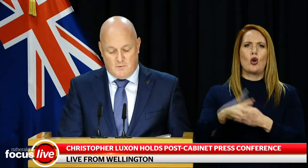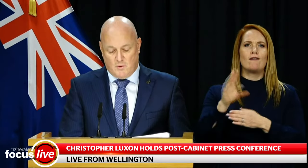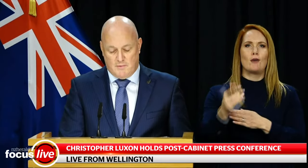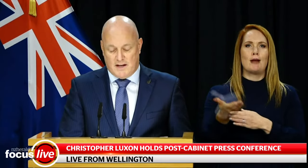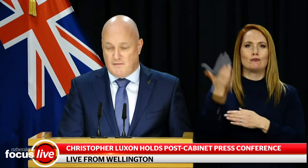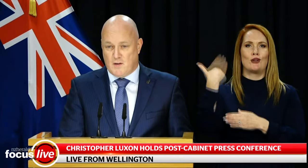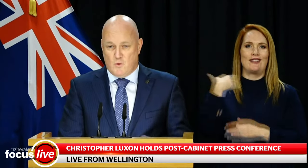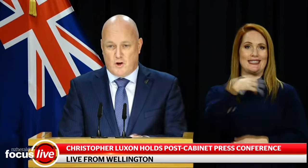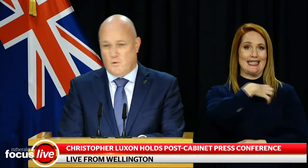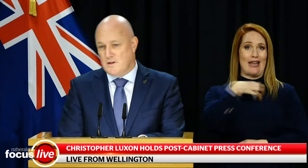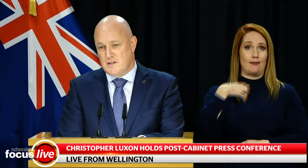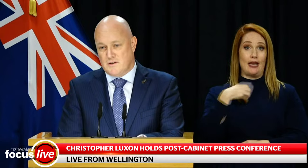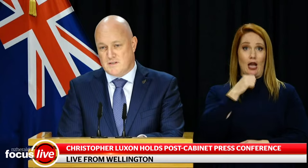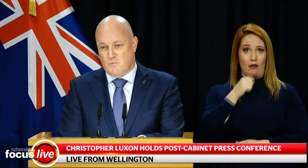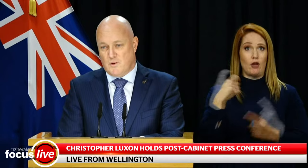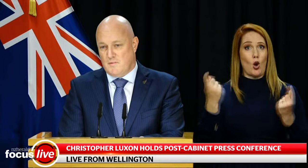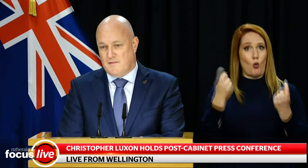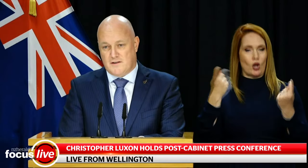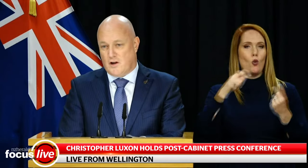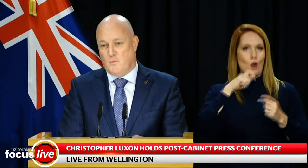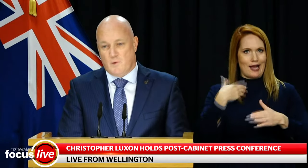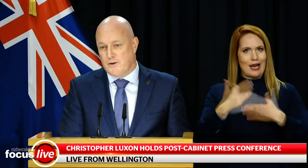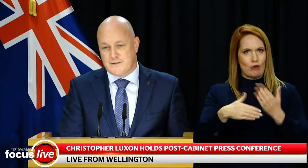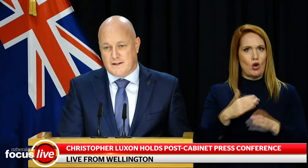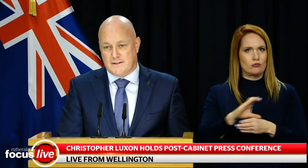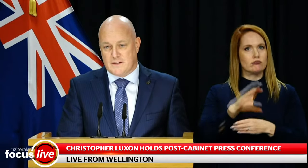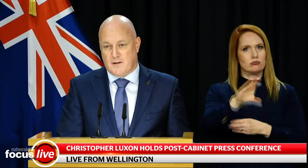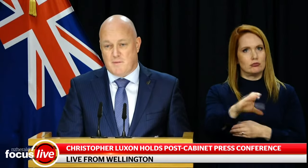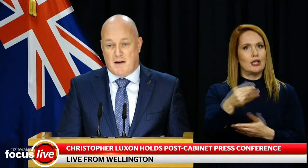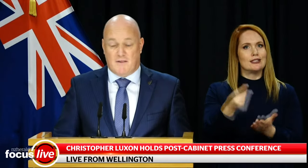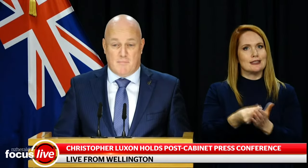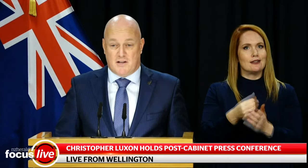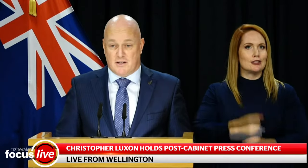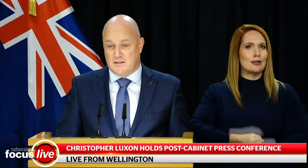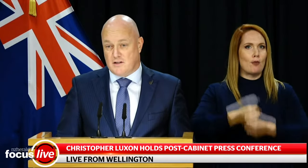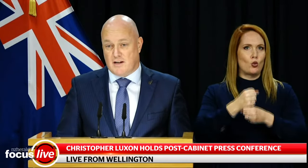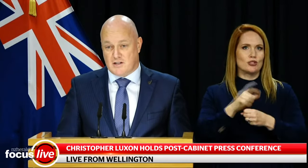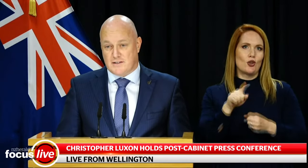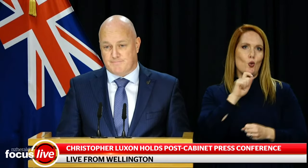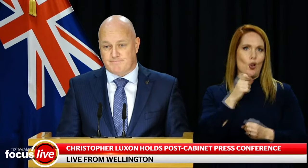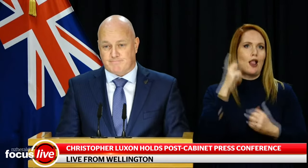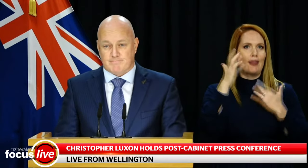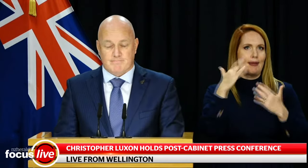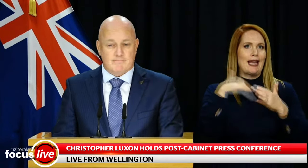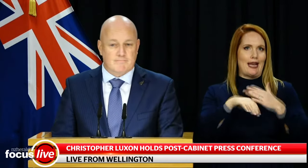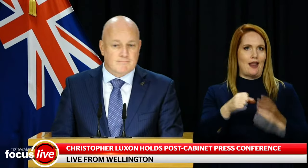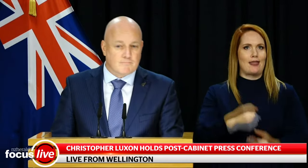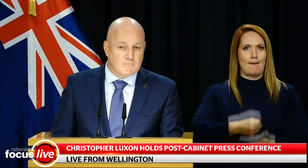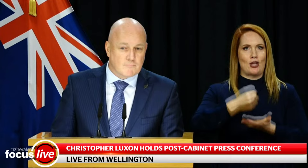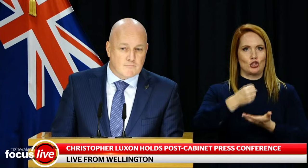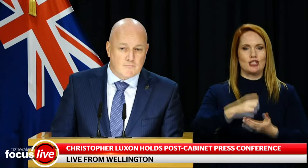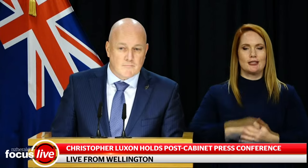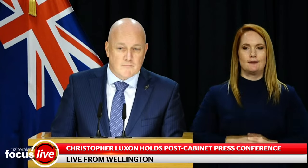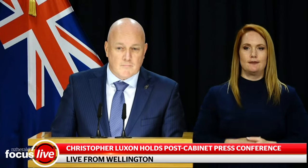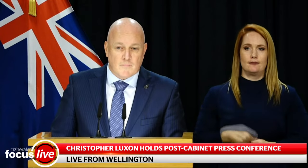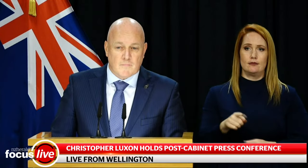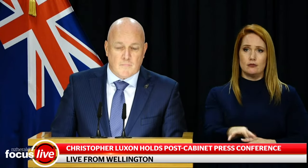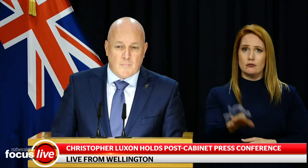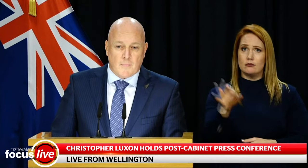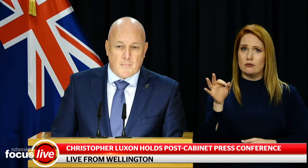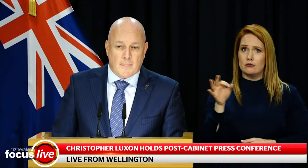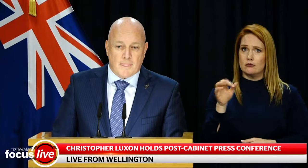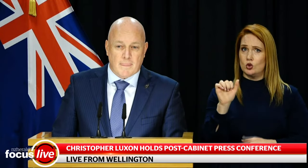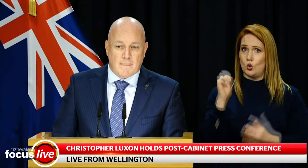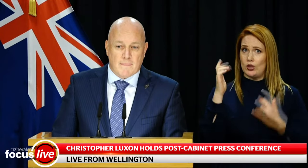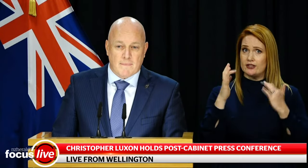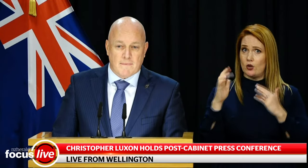administration, we want to make, if they work, we'll continue to support them. If they don't, we won't. And so that'll be part of our budget considerations. And so what are your considerations? What are